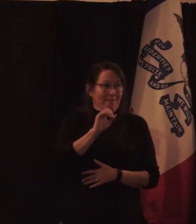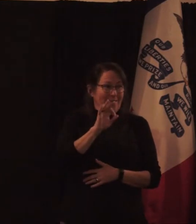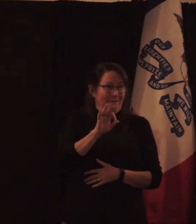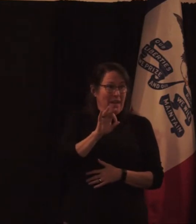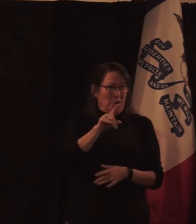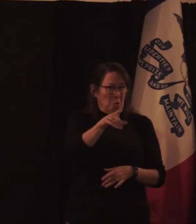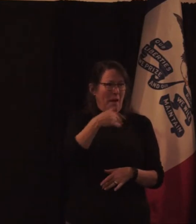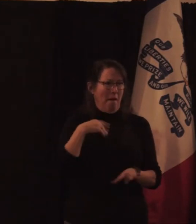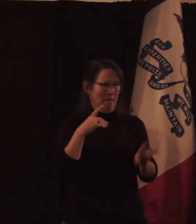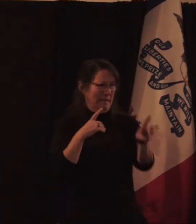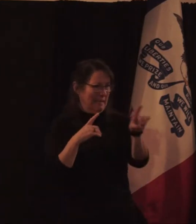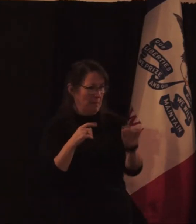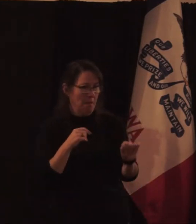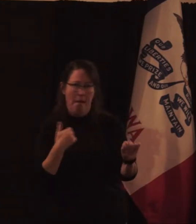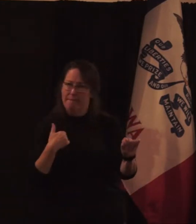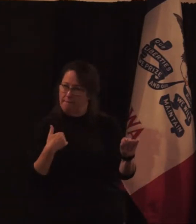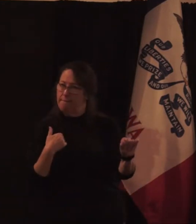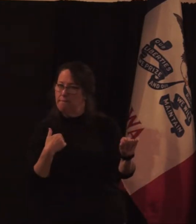are disabled,